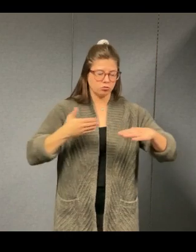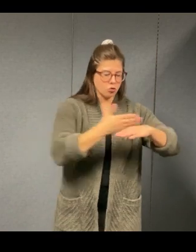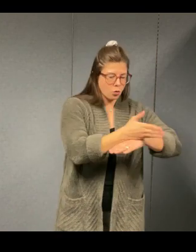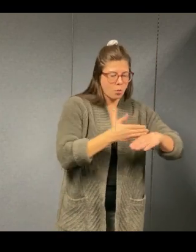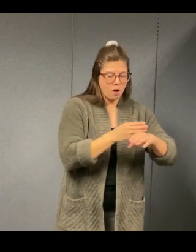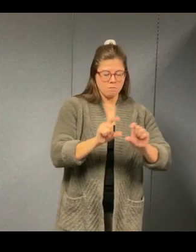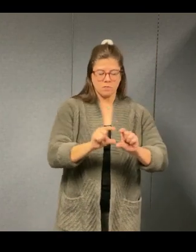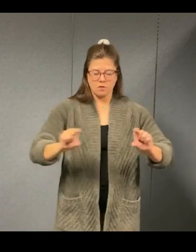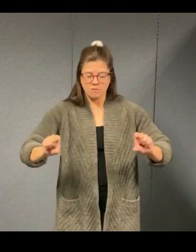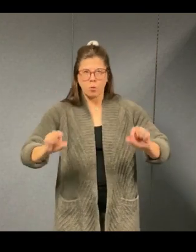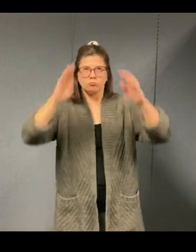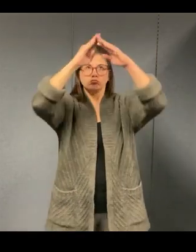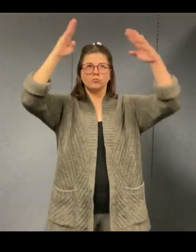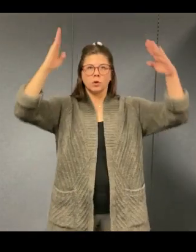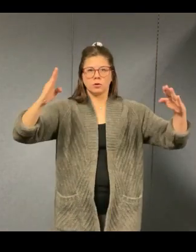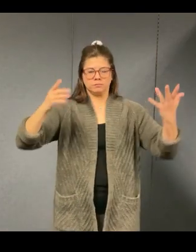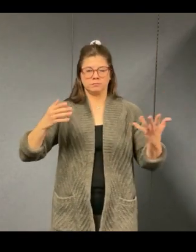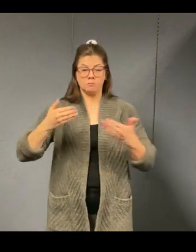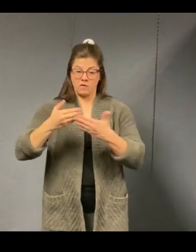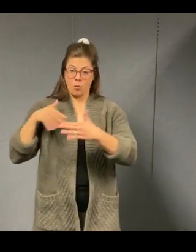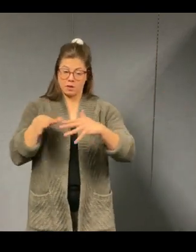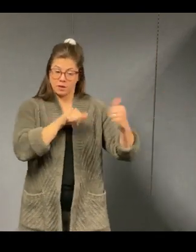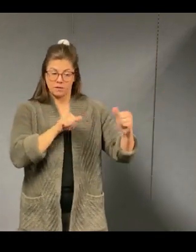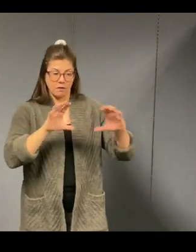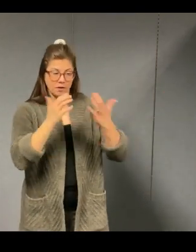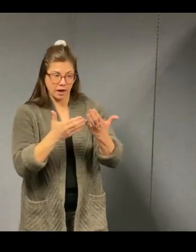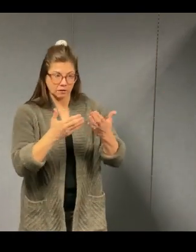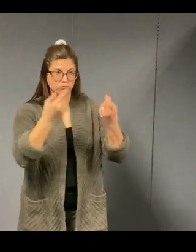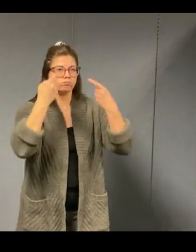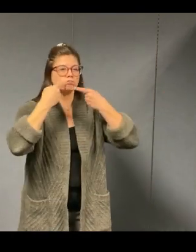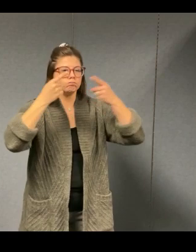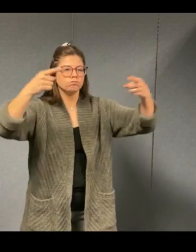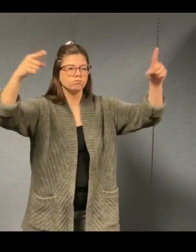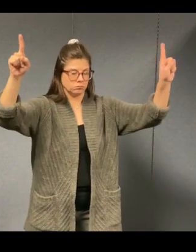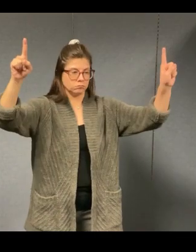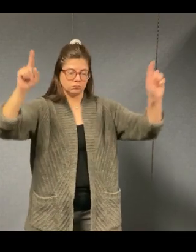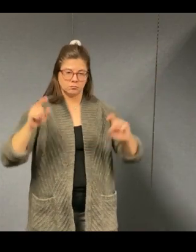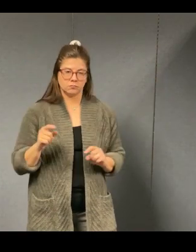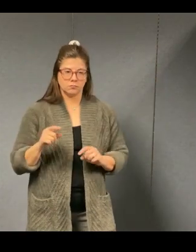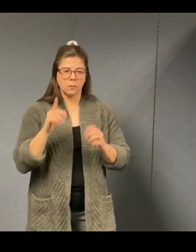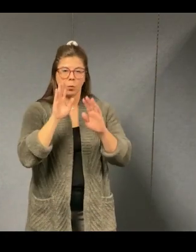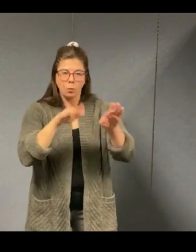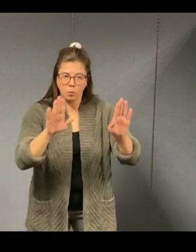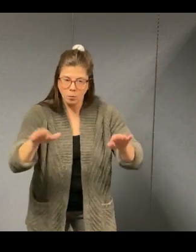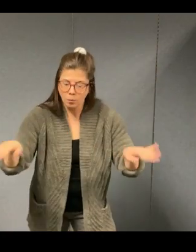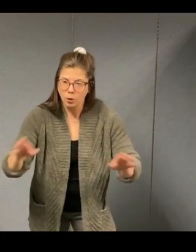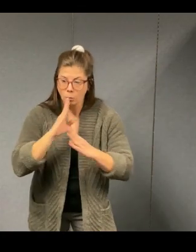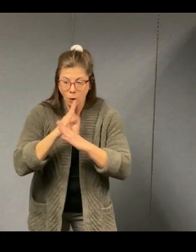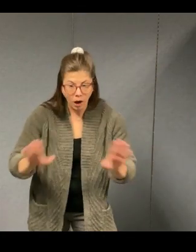Before we leave, class, I have an announcement. Quiet down, please.